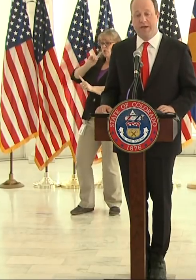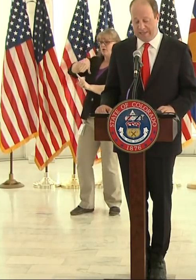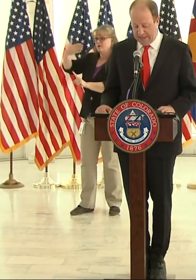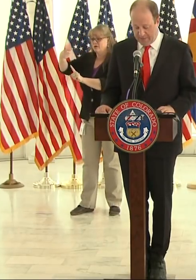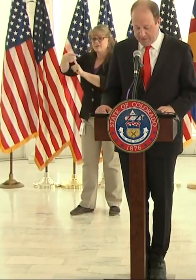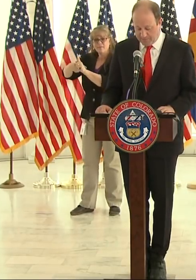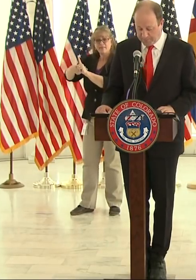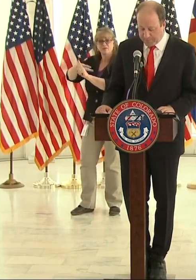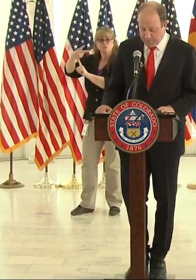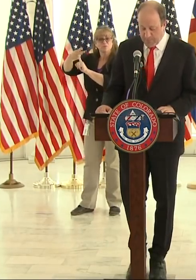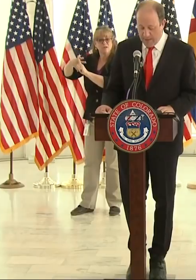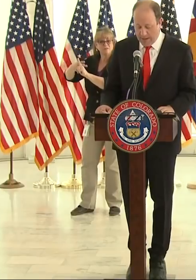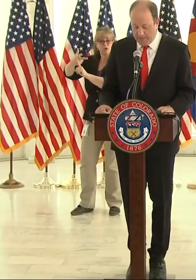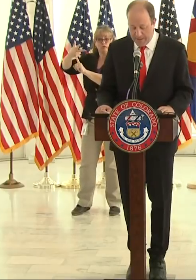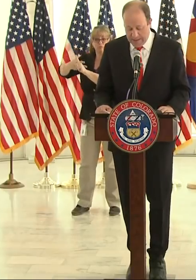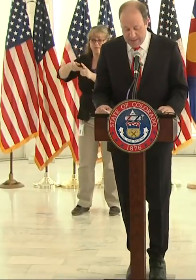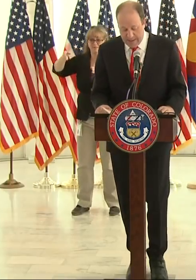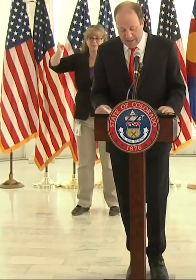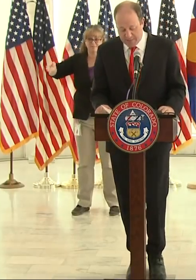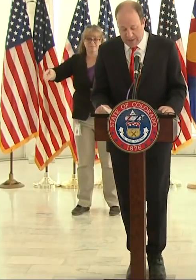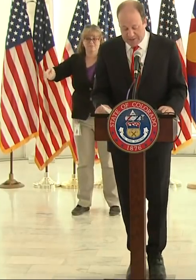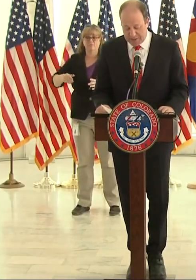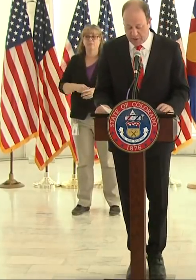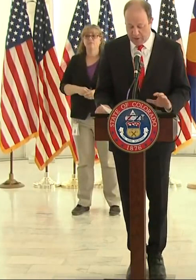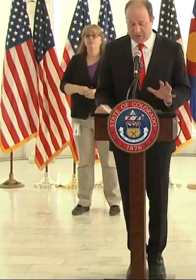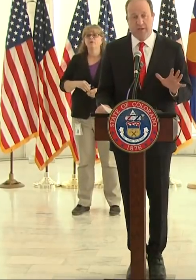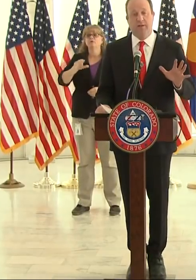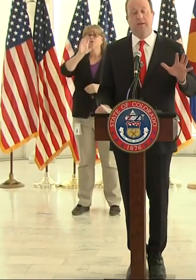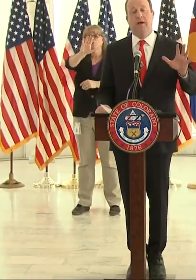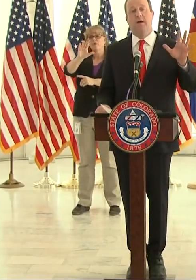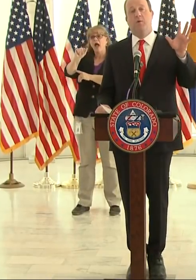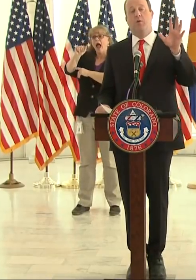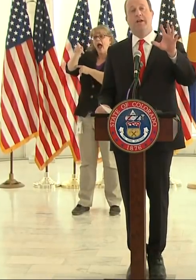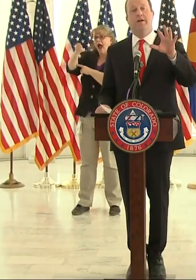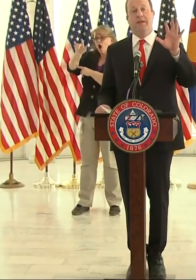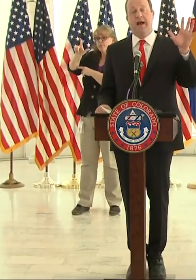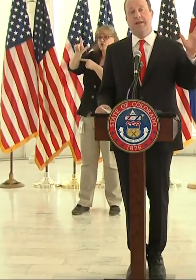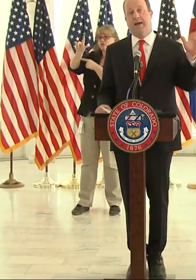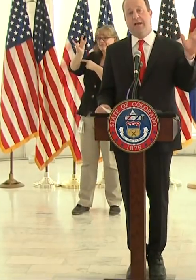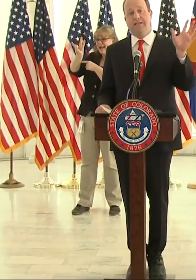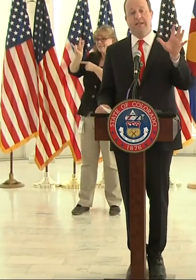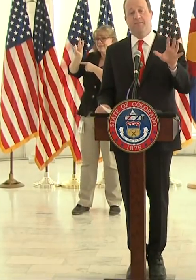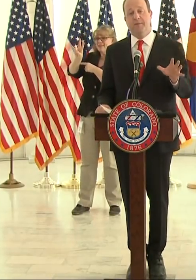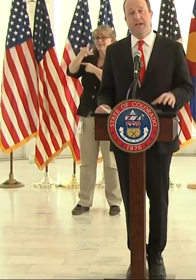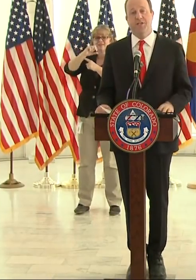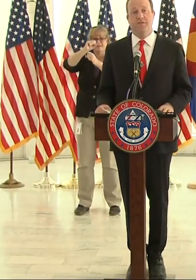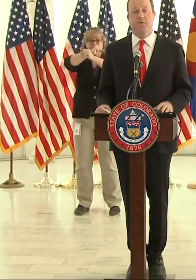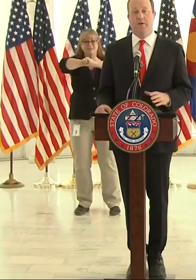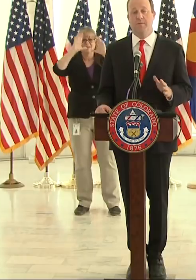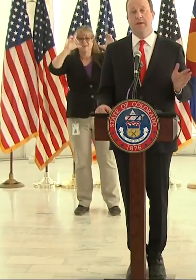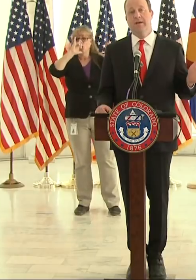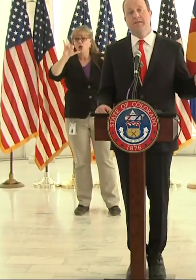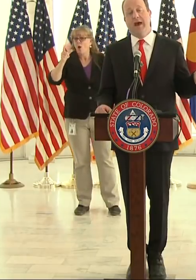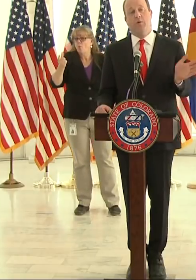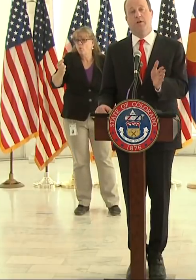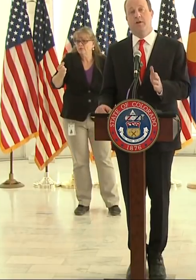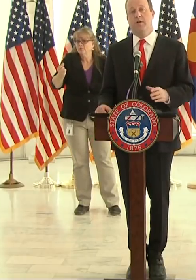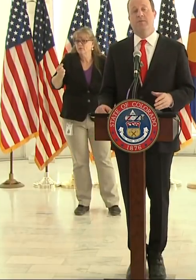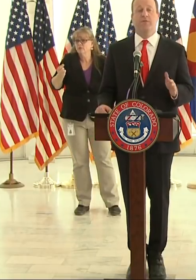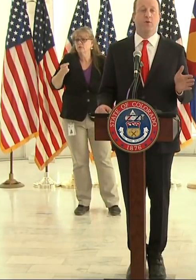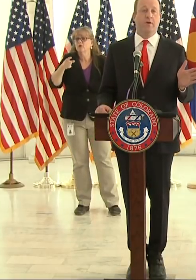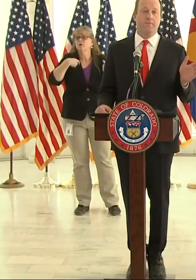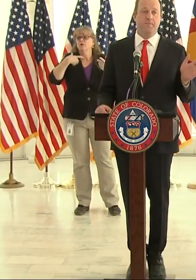April 27th. And these policies are still, we're working on the guidelines and the implementation for them. That